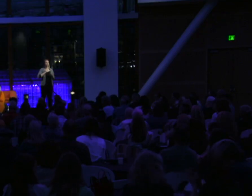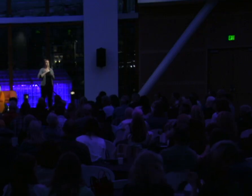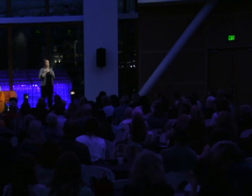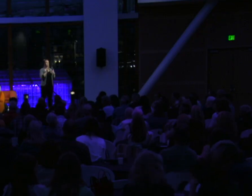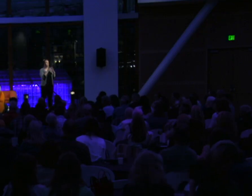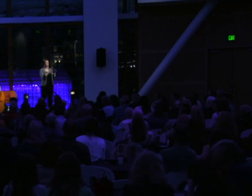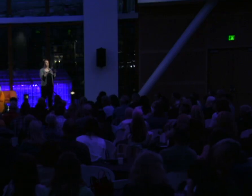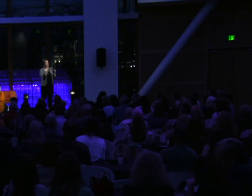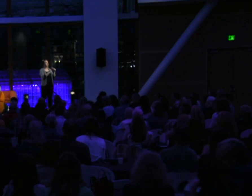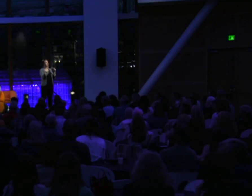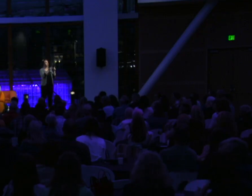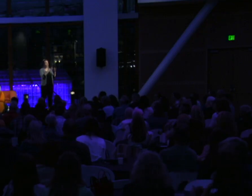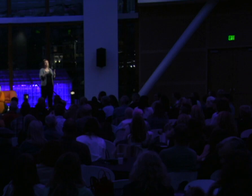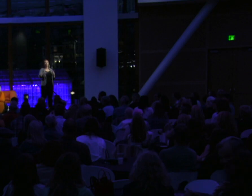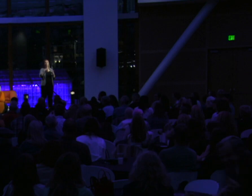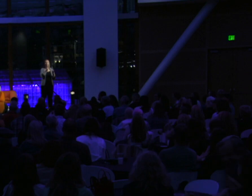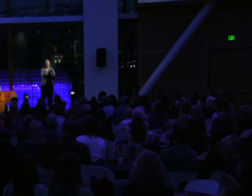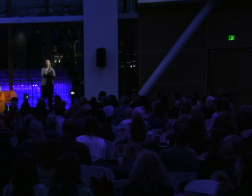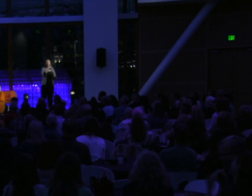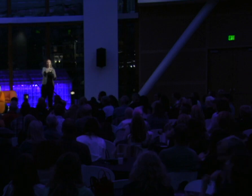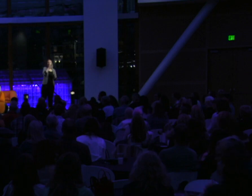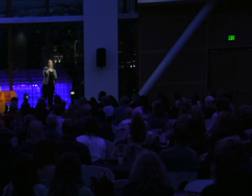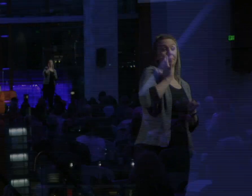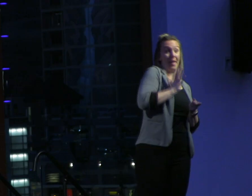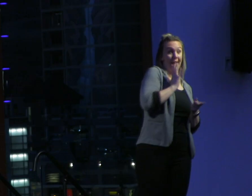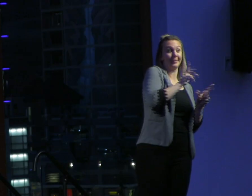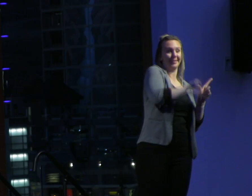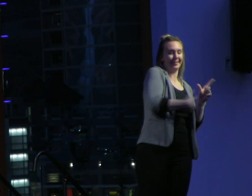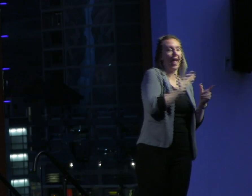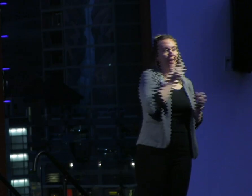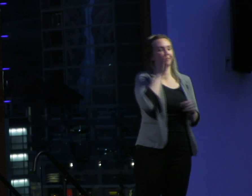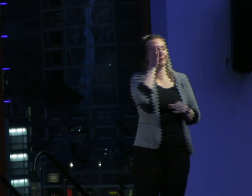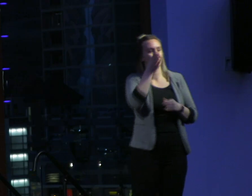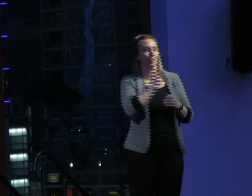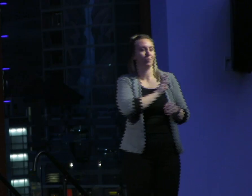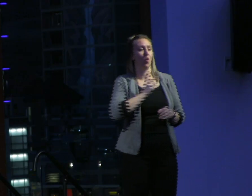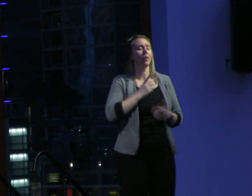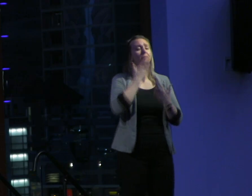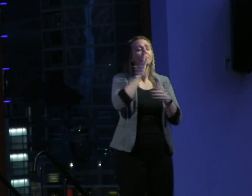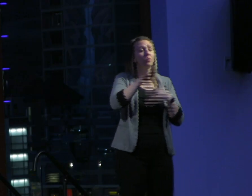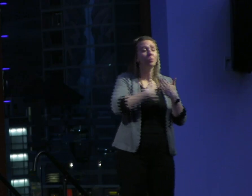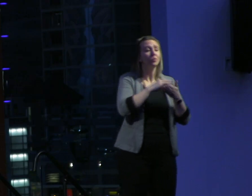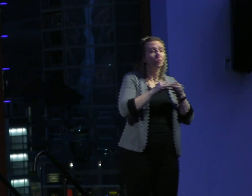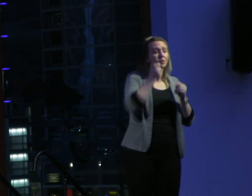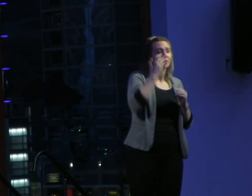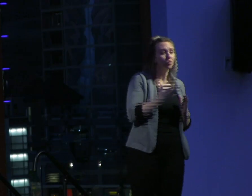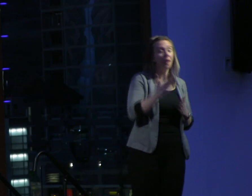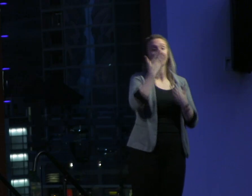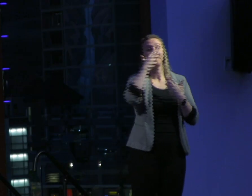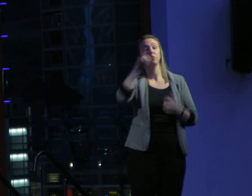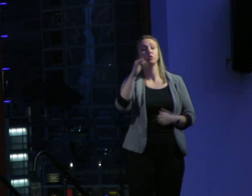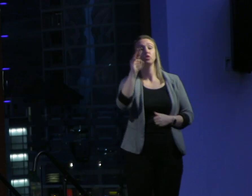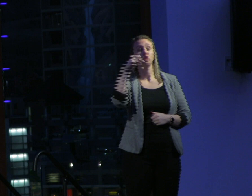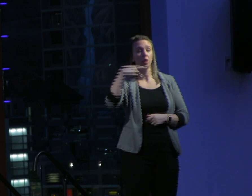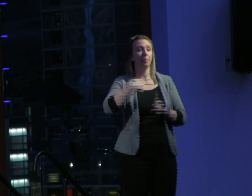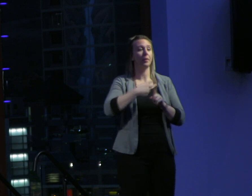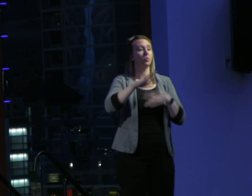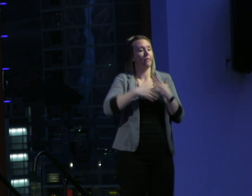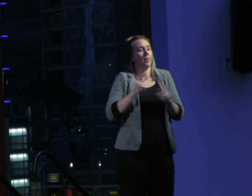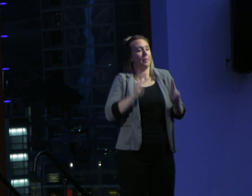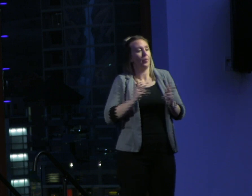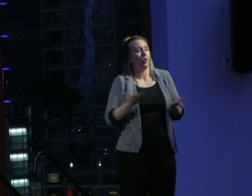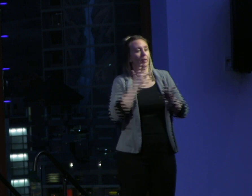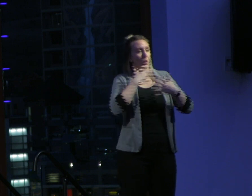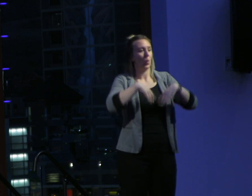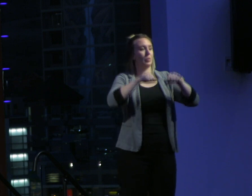met the past and the future here tonight. Thank you to our story subscribers. Thank you to Jump and the crew here for hosting us.